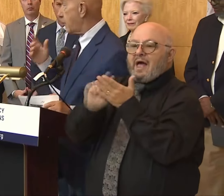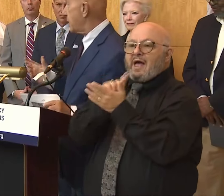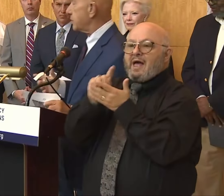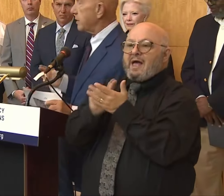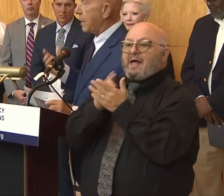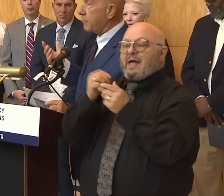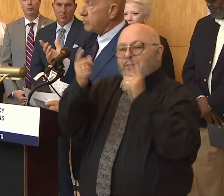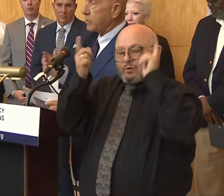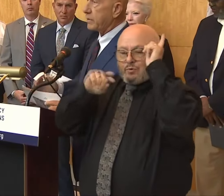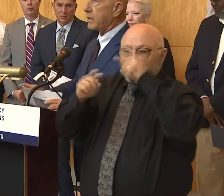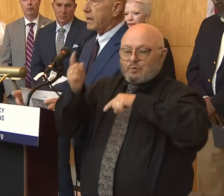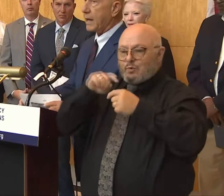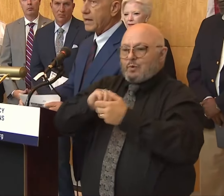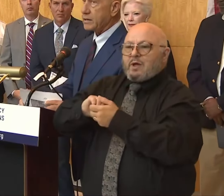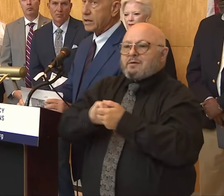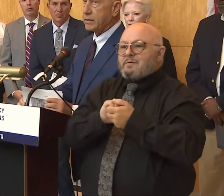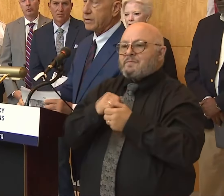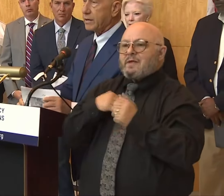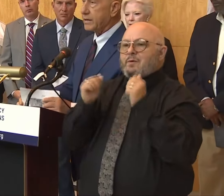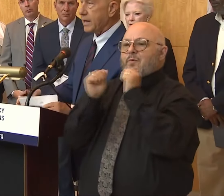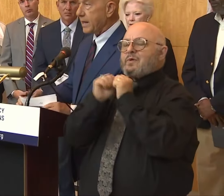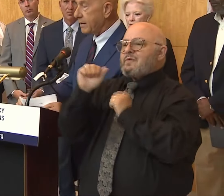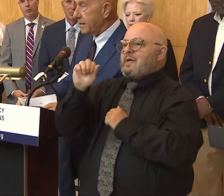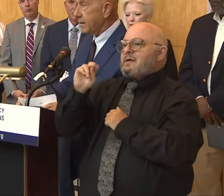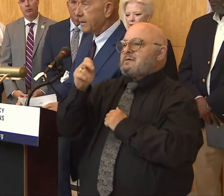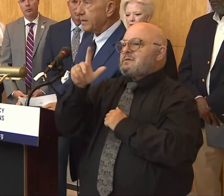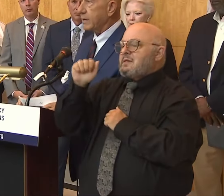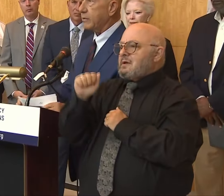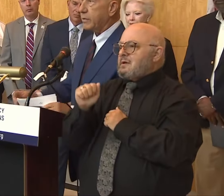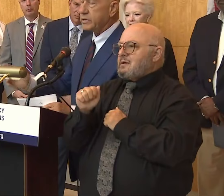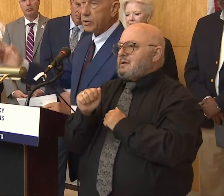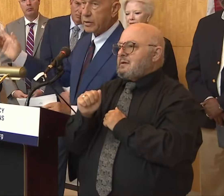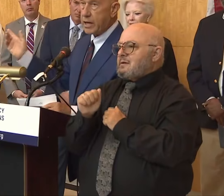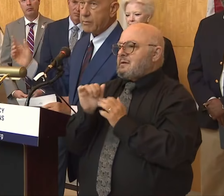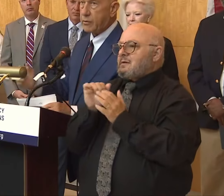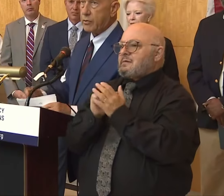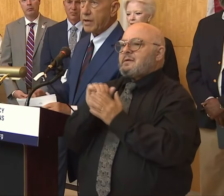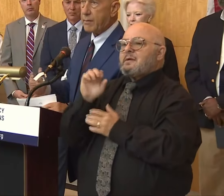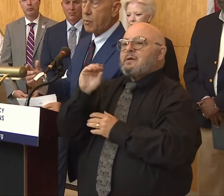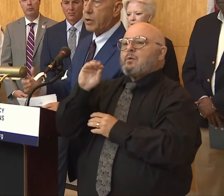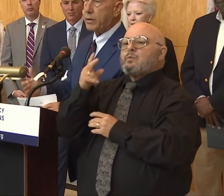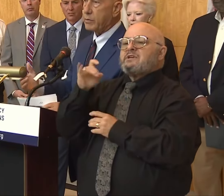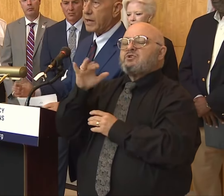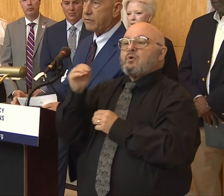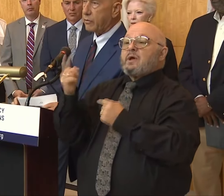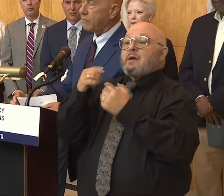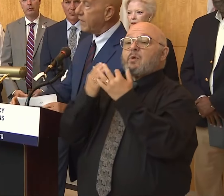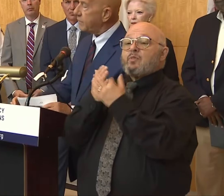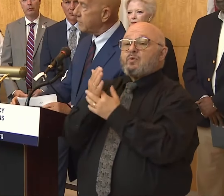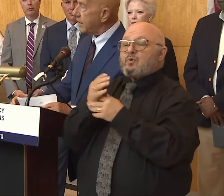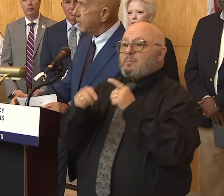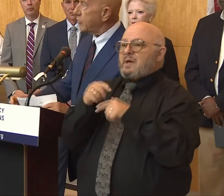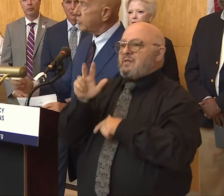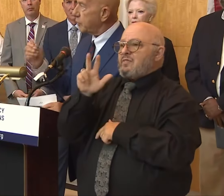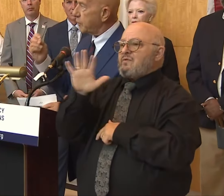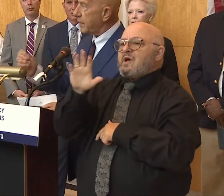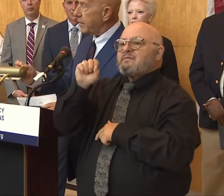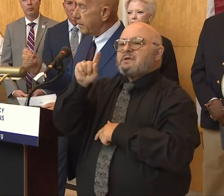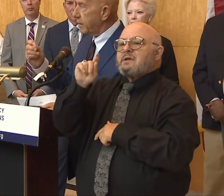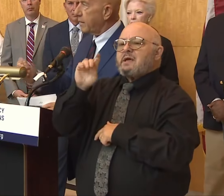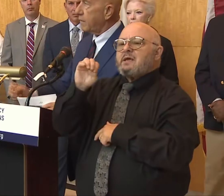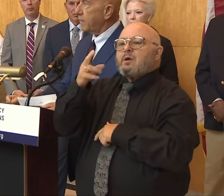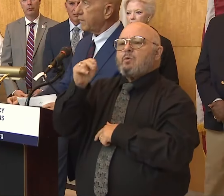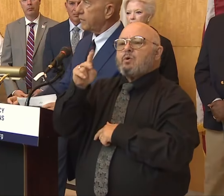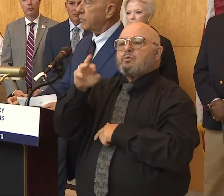the collaboration. I was with Angela the day that the Richo came through. That morning, there were like 35 stakeholders